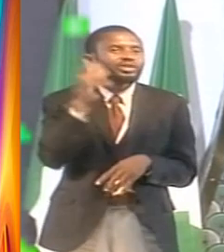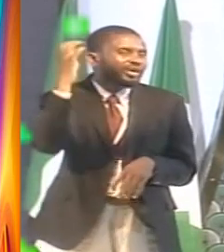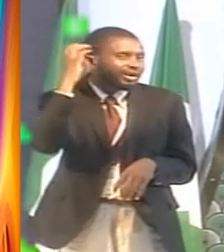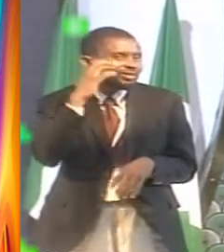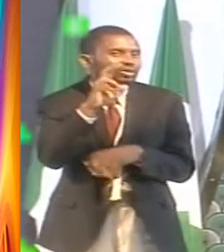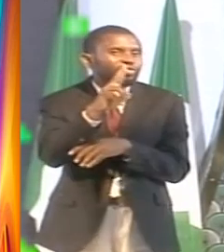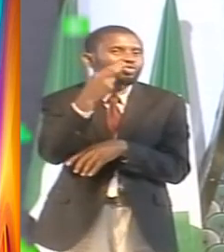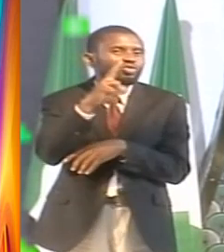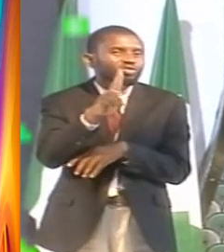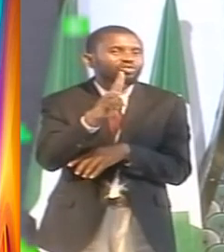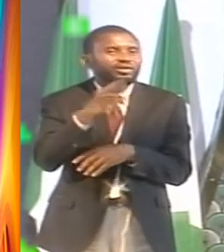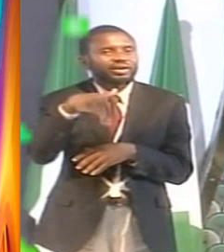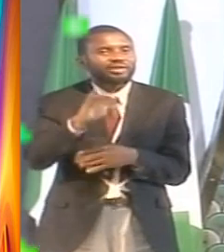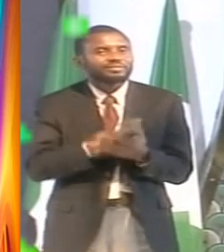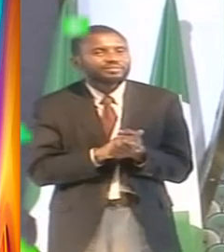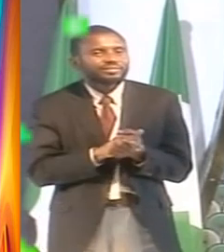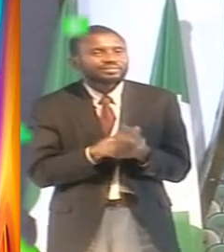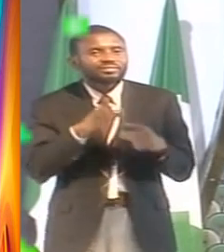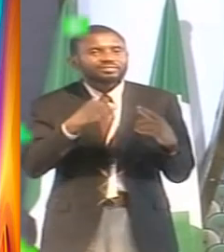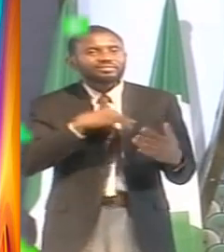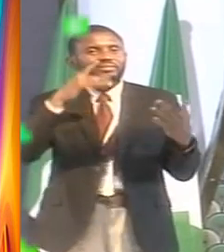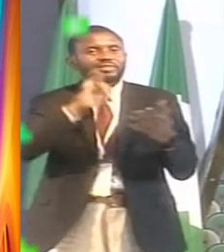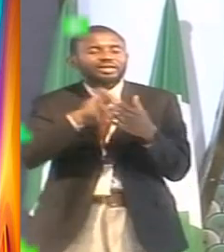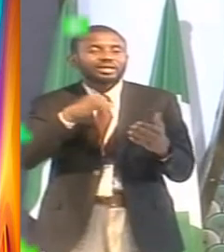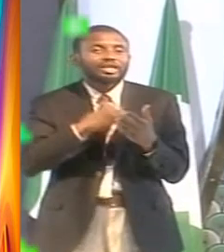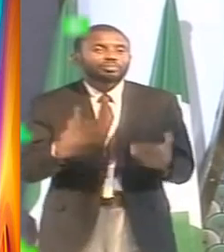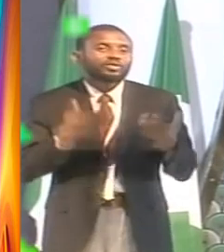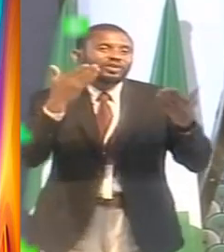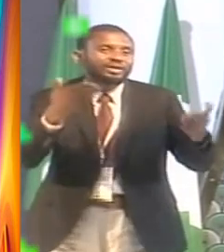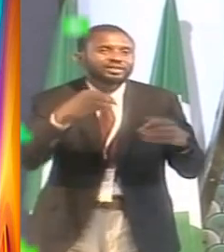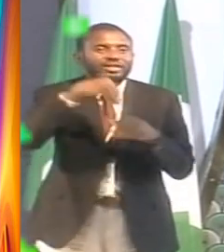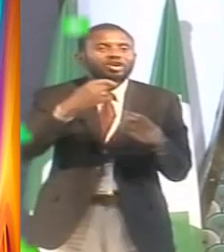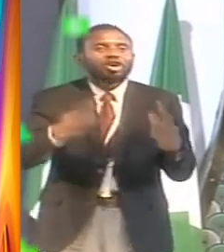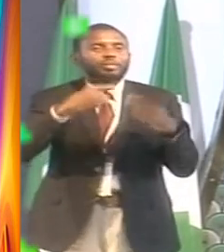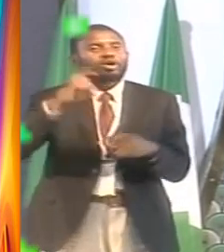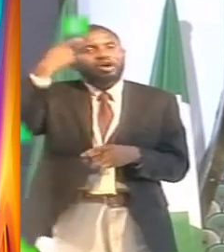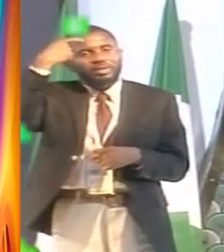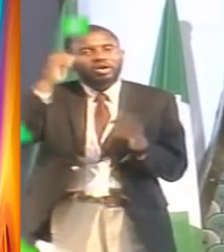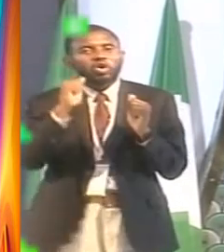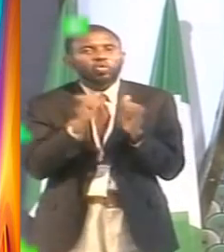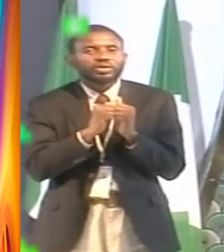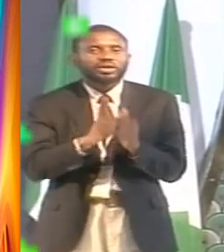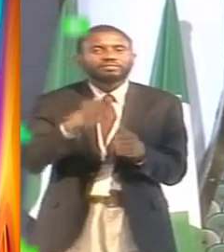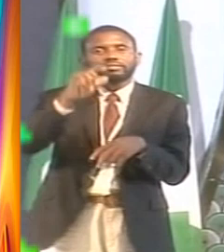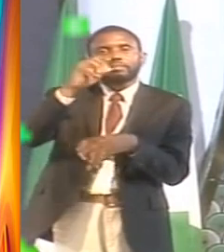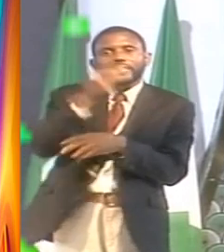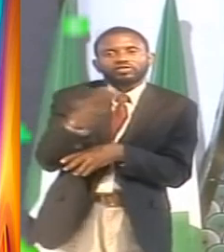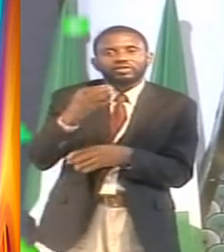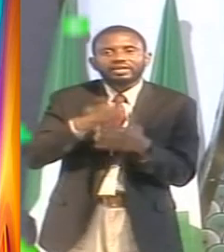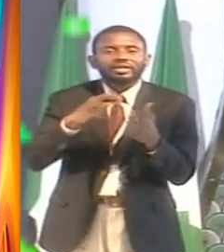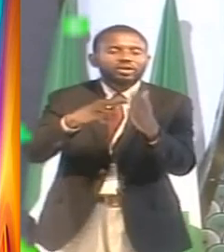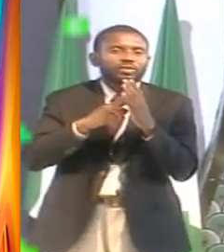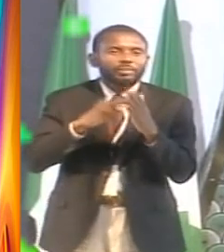aspiring. We're not yet Uhuru yet. But I hope that it provides the incoming government with the texture, the material that it requires.